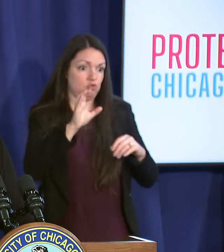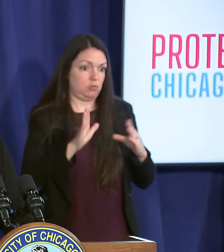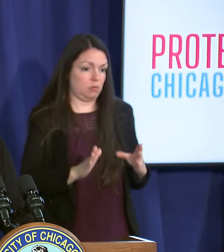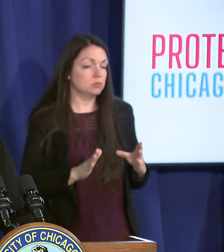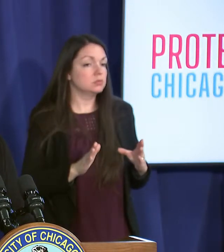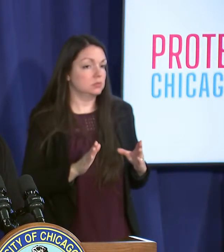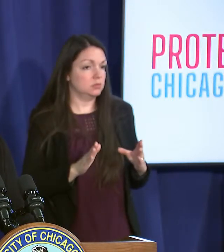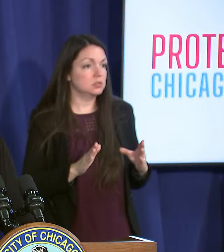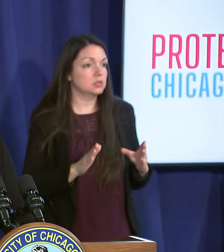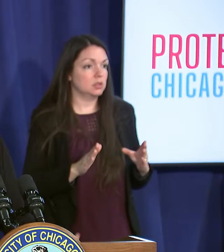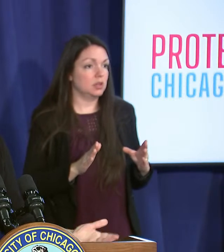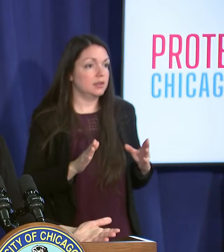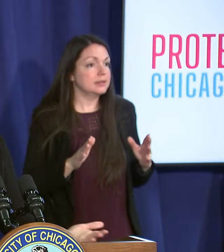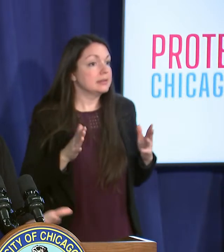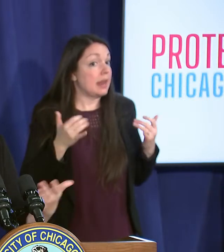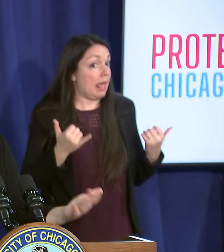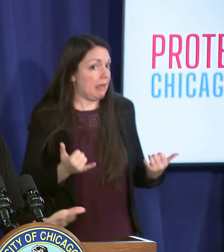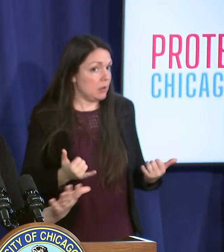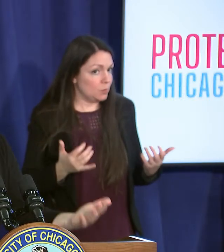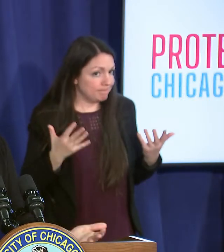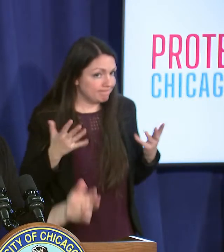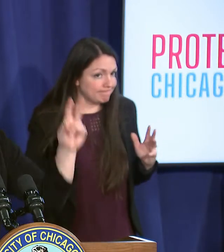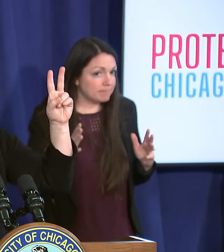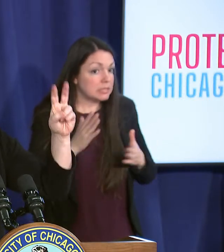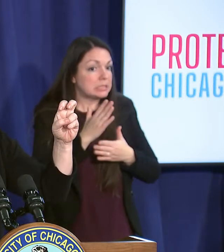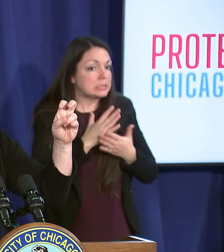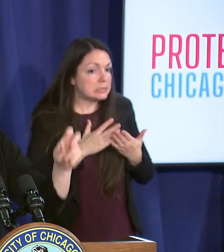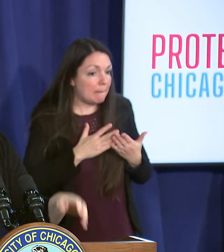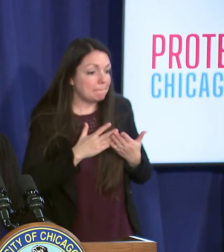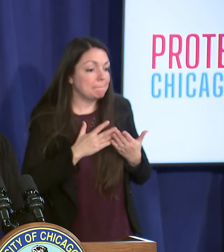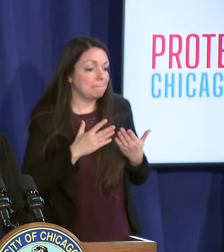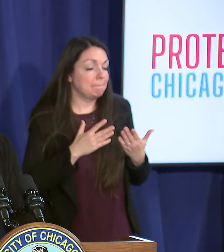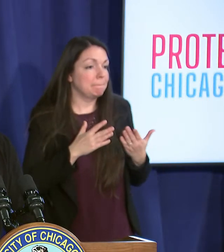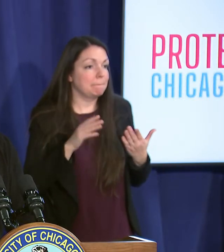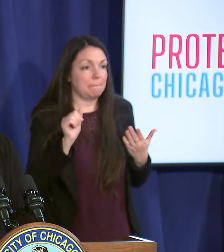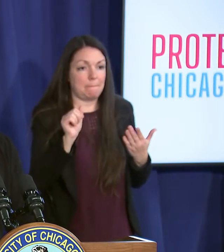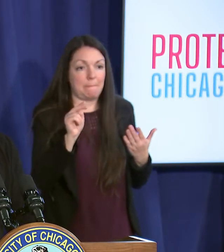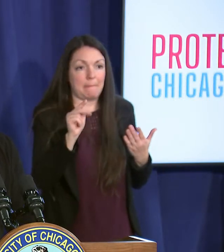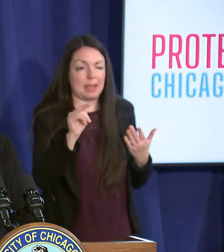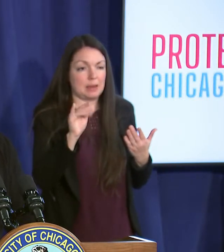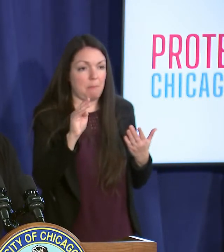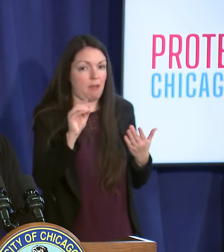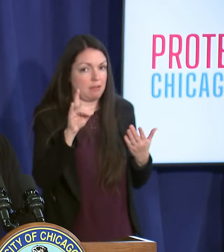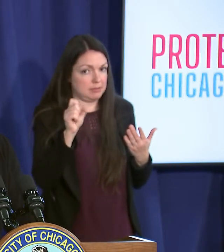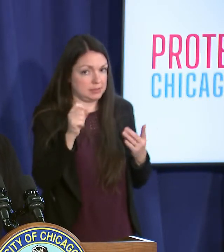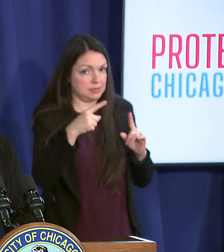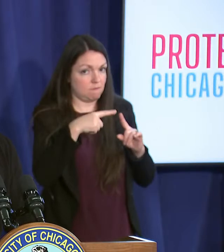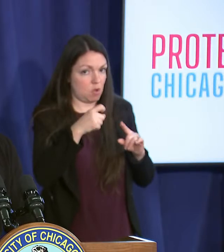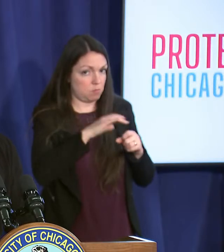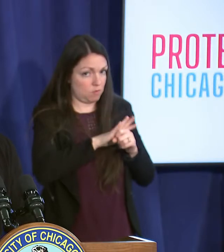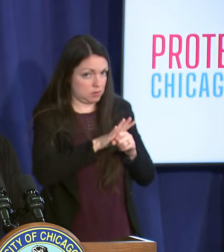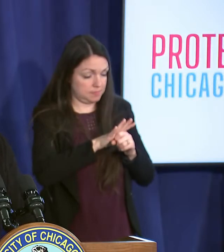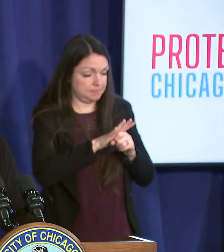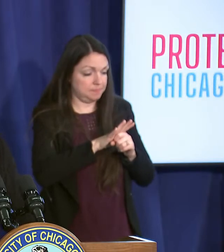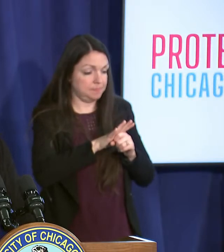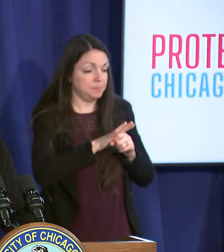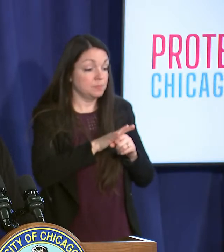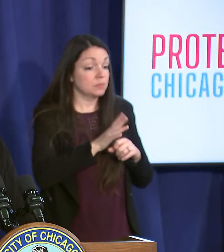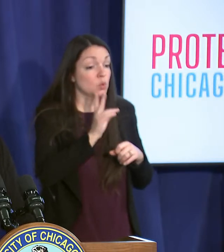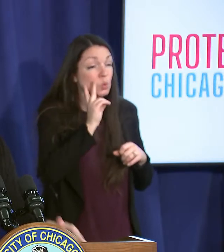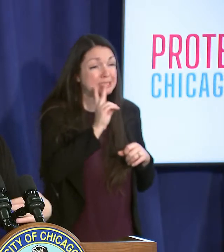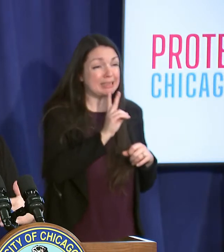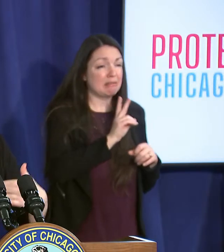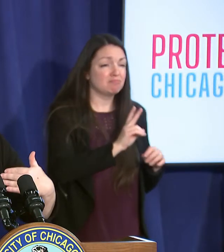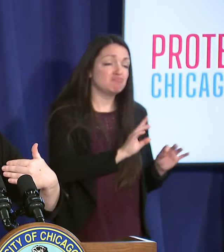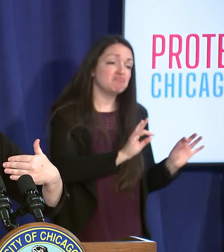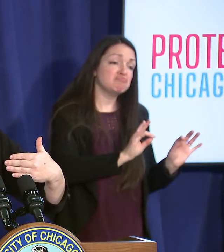Chicagoans who now have at least some, quote, antibodies from COVID. Now, where we see really mild